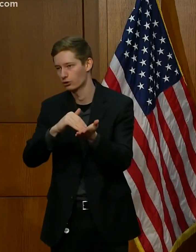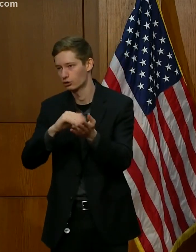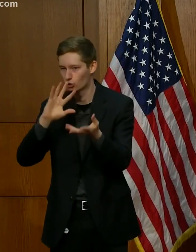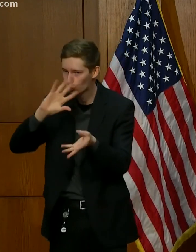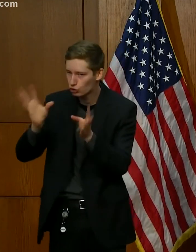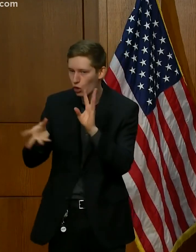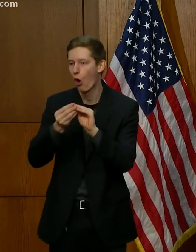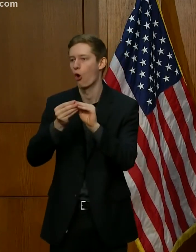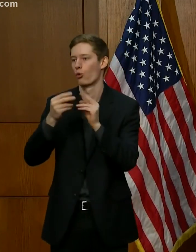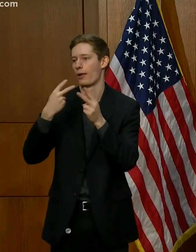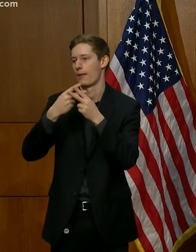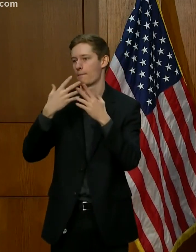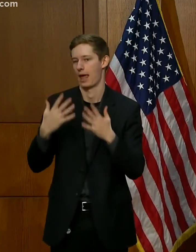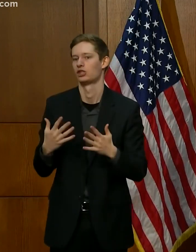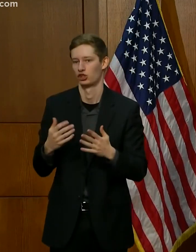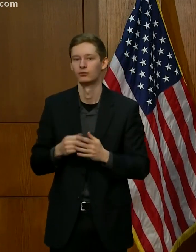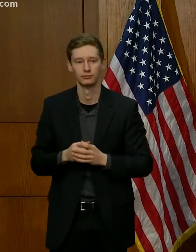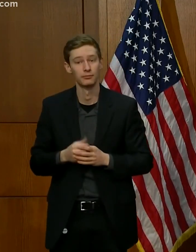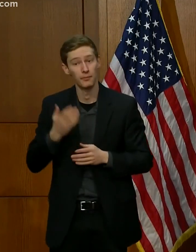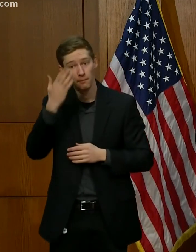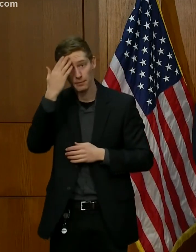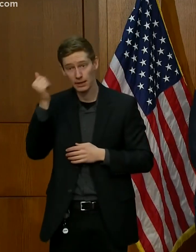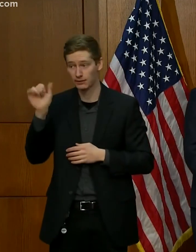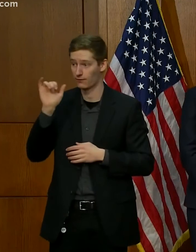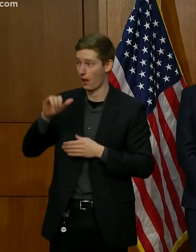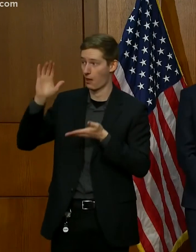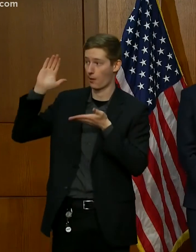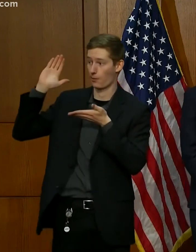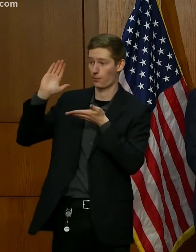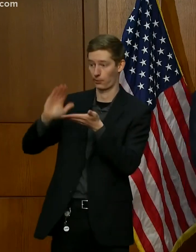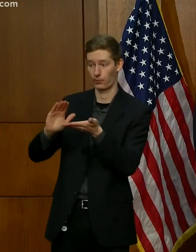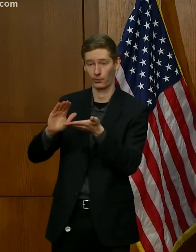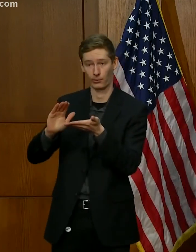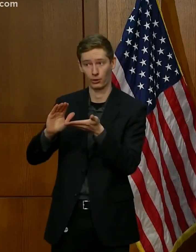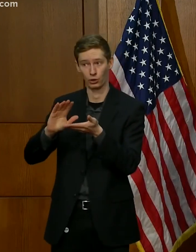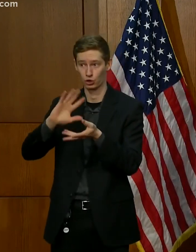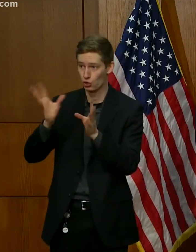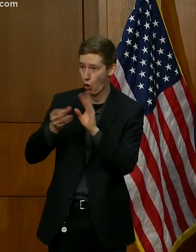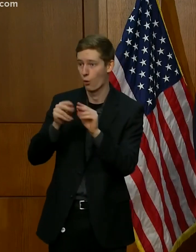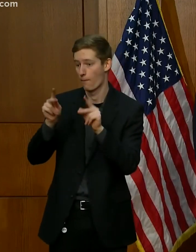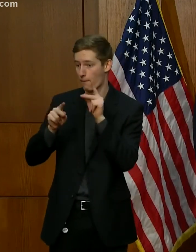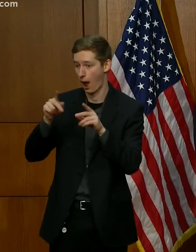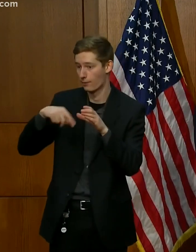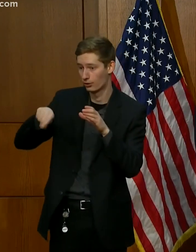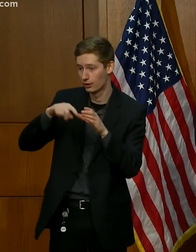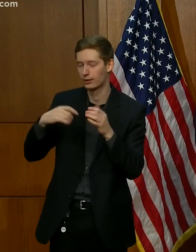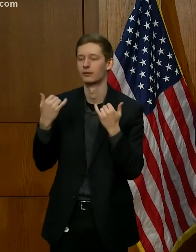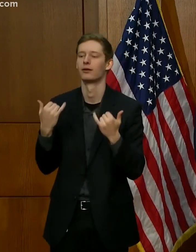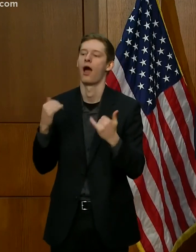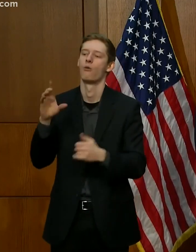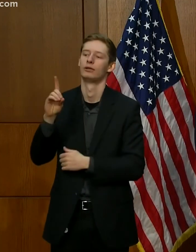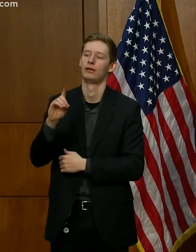now. And so because of that reduction in population, DOC has been able